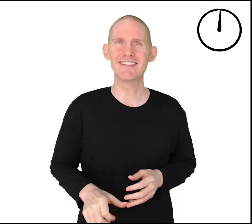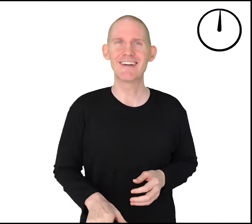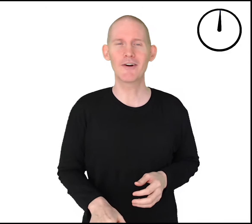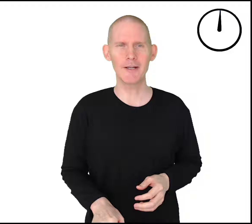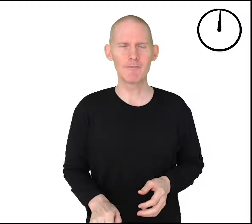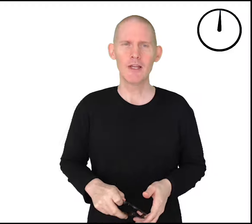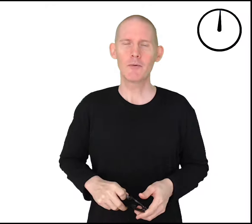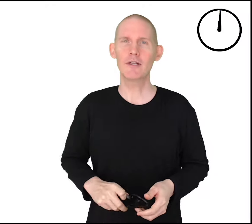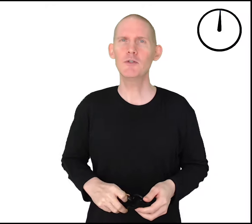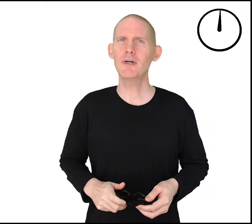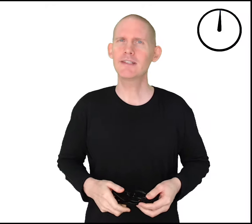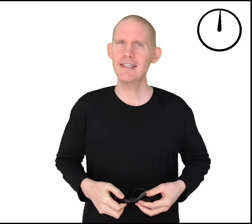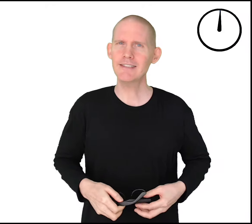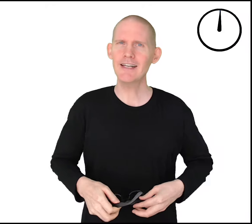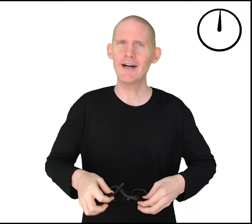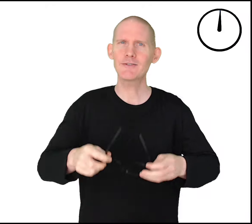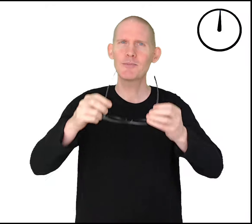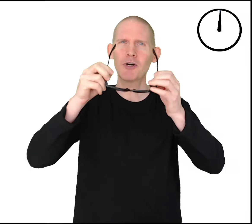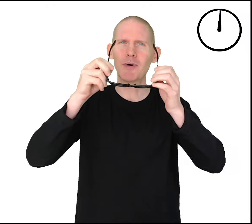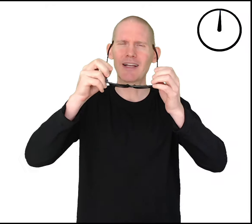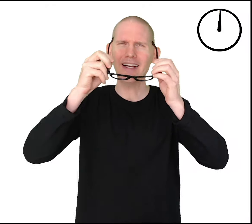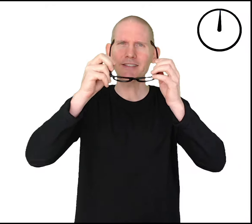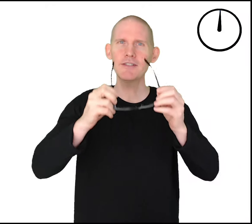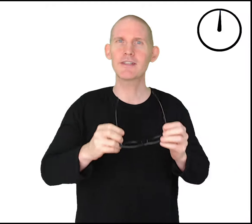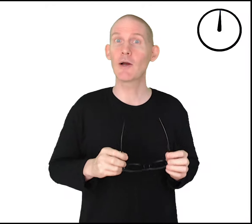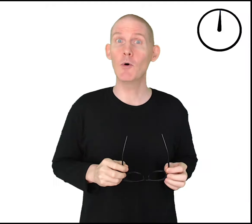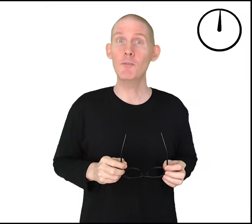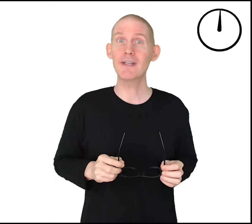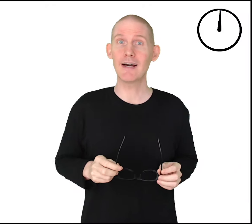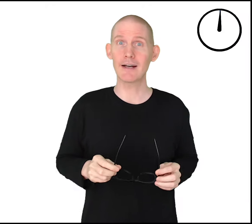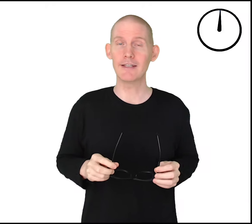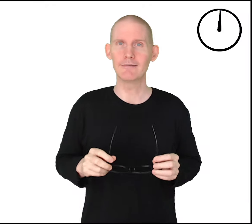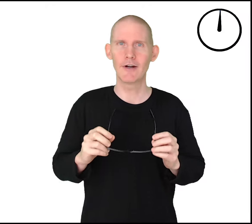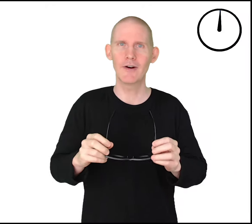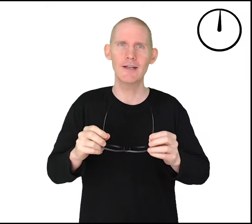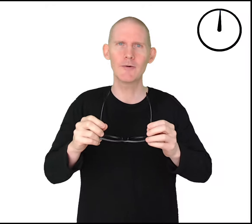Okay, when I do my testing, I also put on my glasses and I won't be talking. All right, here we go.